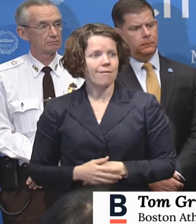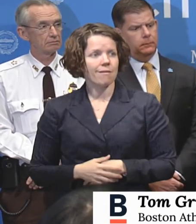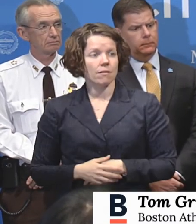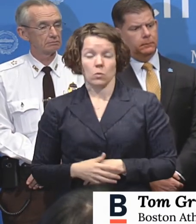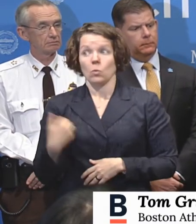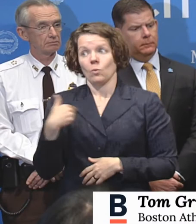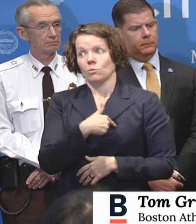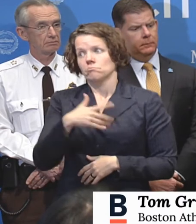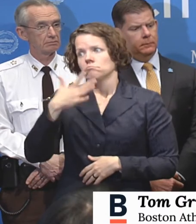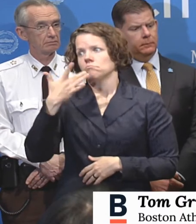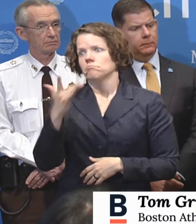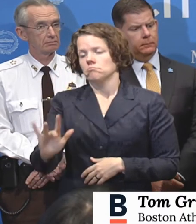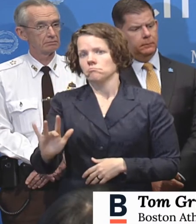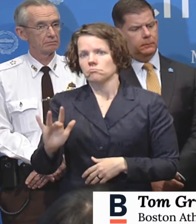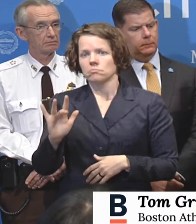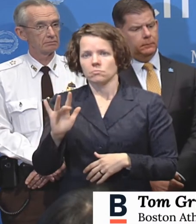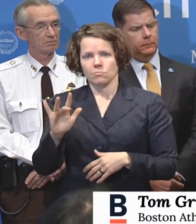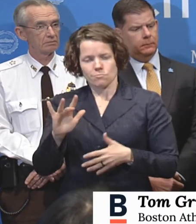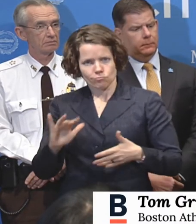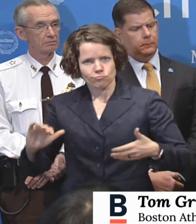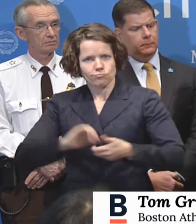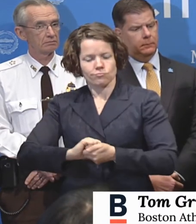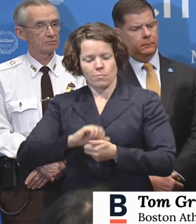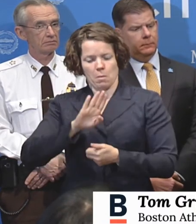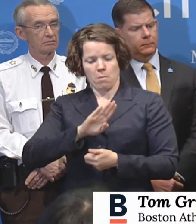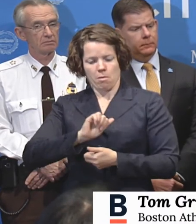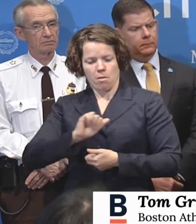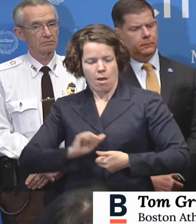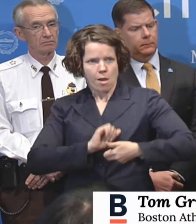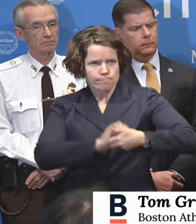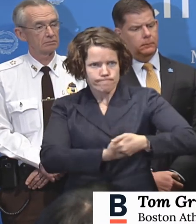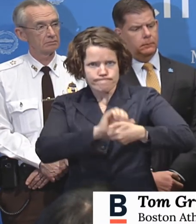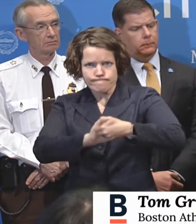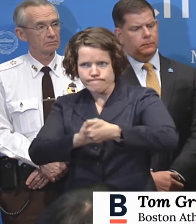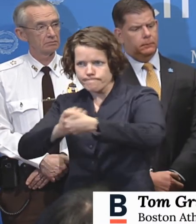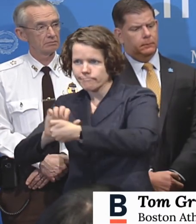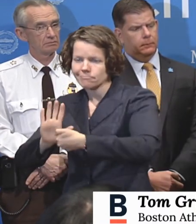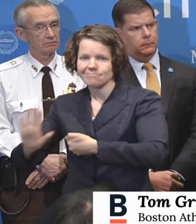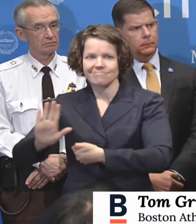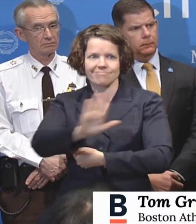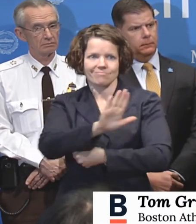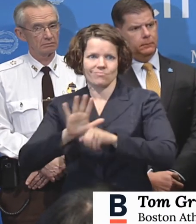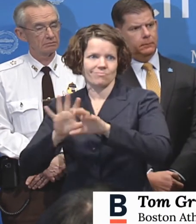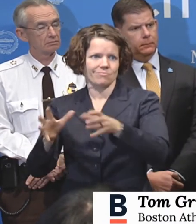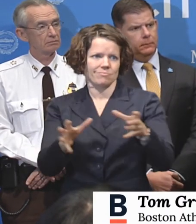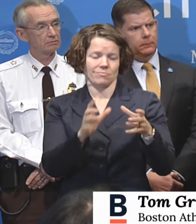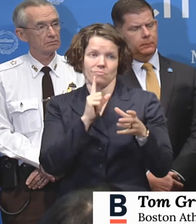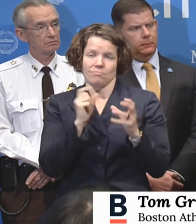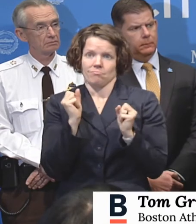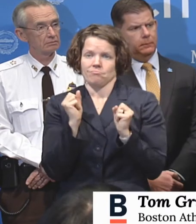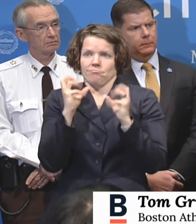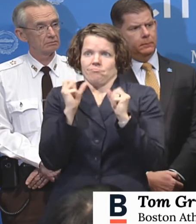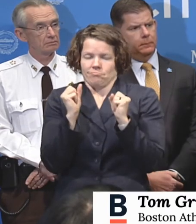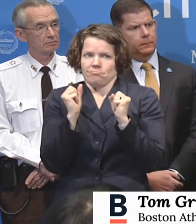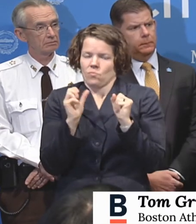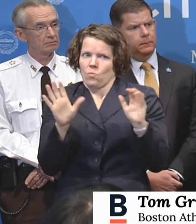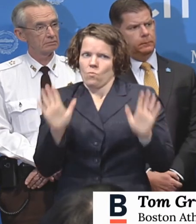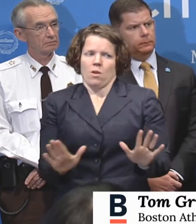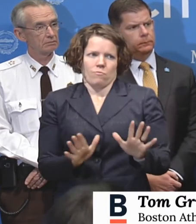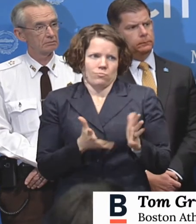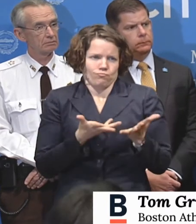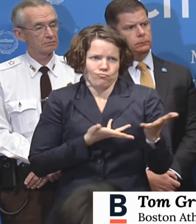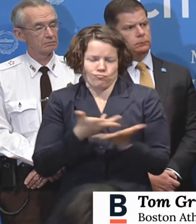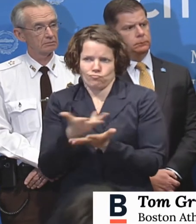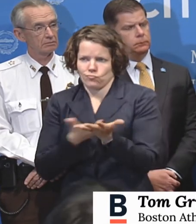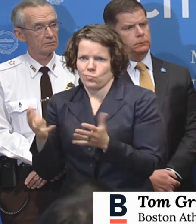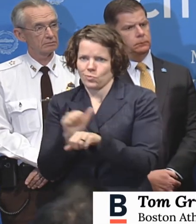to partner with everybody and everyone's agency that is represented here. It is magnificent.